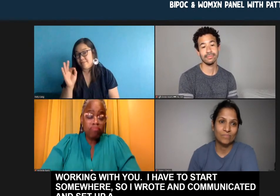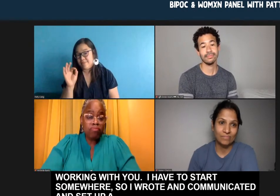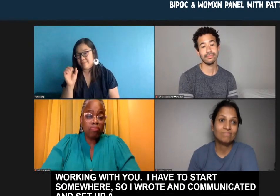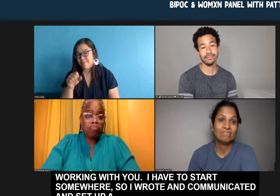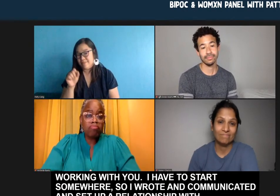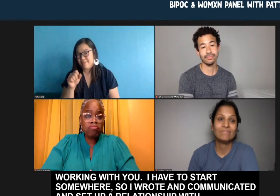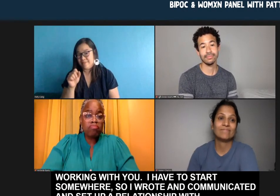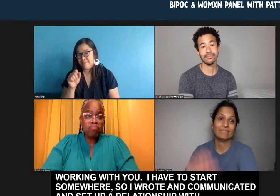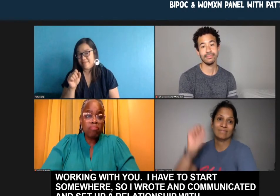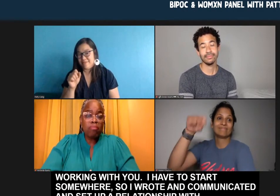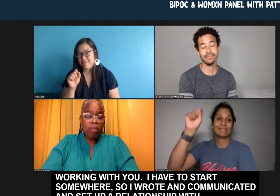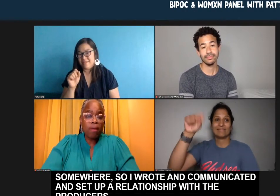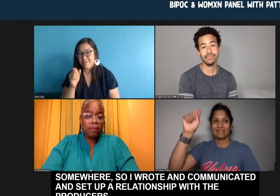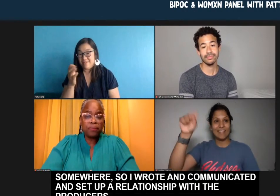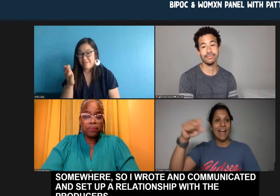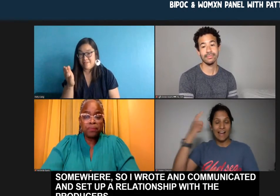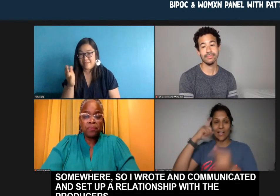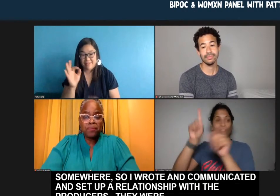minds. And that's what I did.